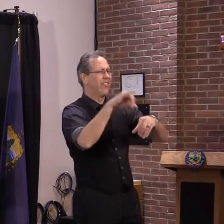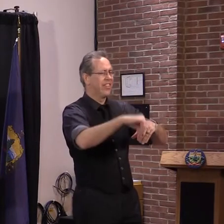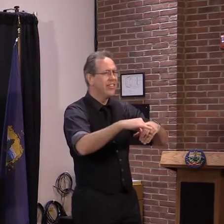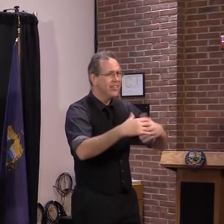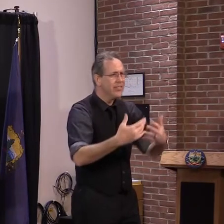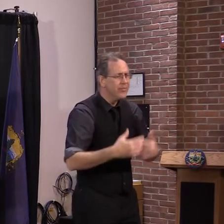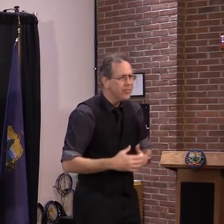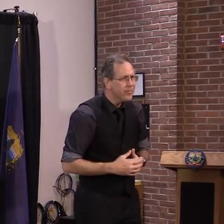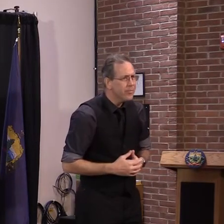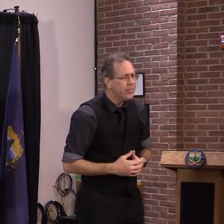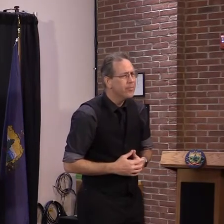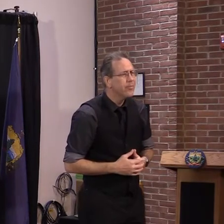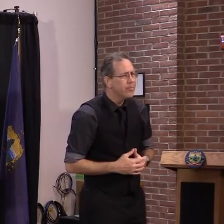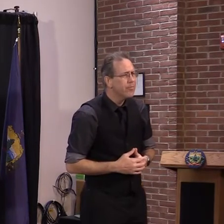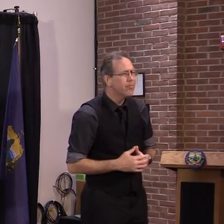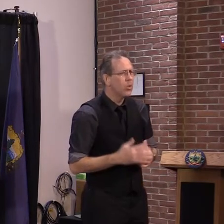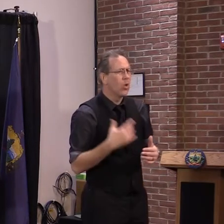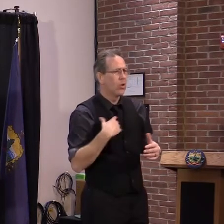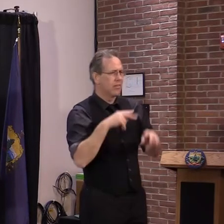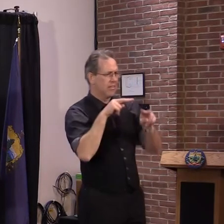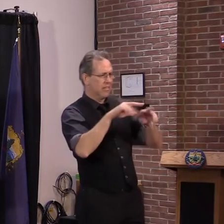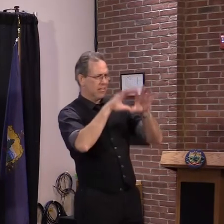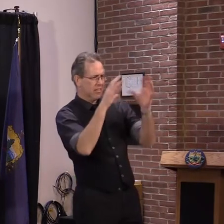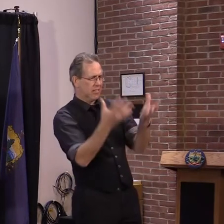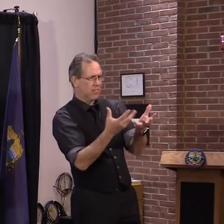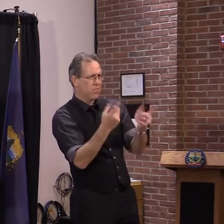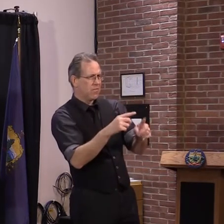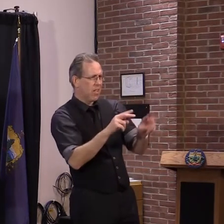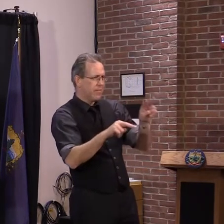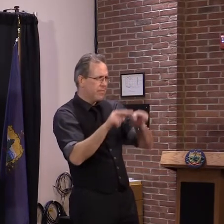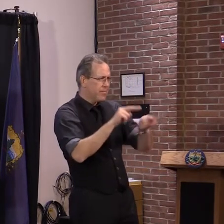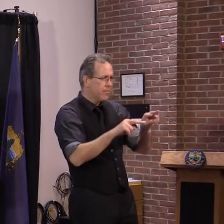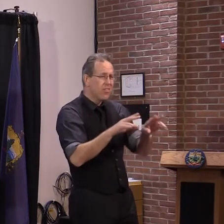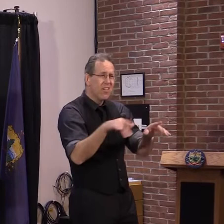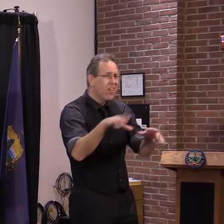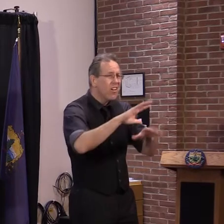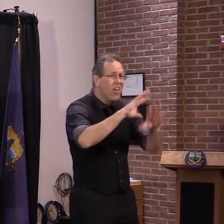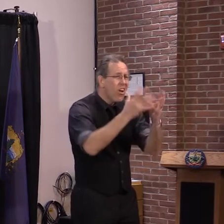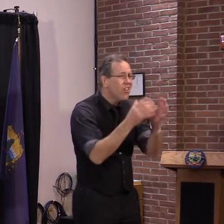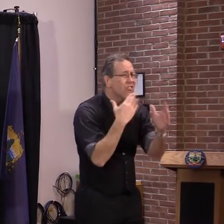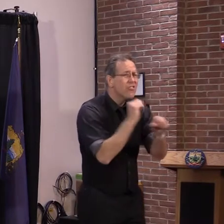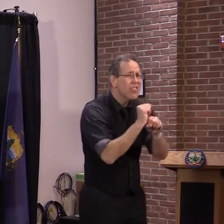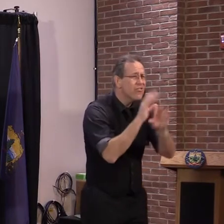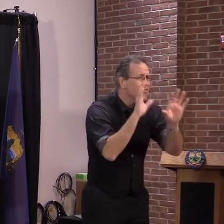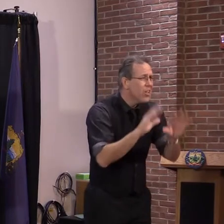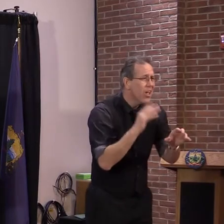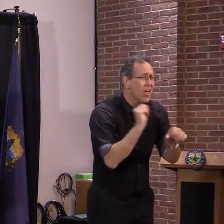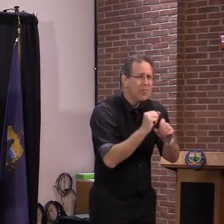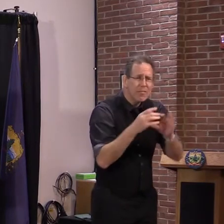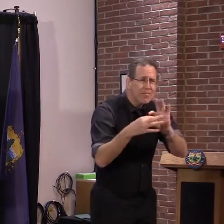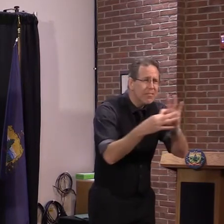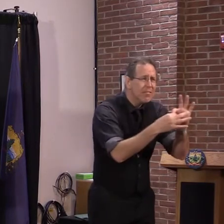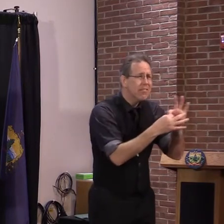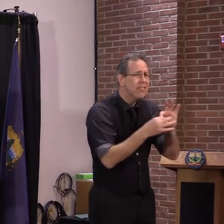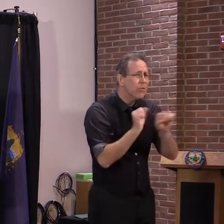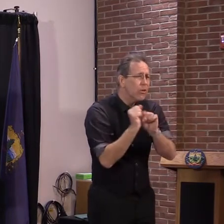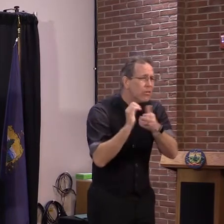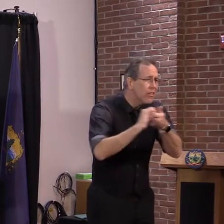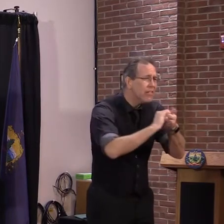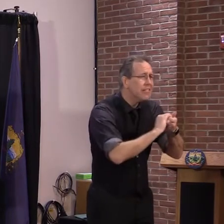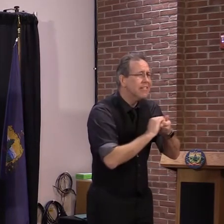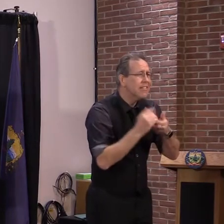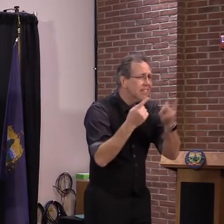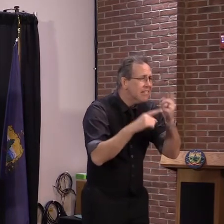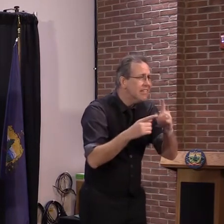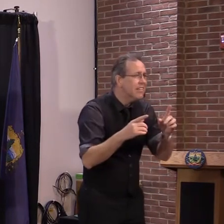extent, take stock of the great work that's gone on, but acknowledge that we're, again, at one of these moments of transition. The good news is we're on the transition